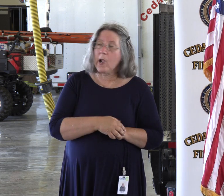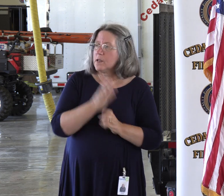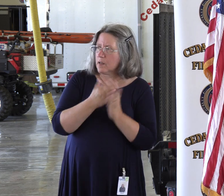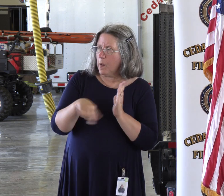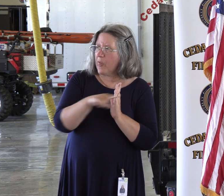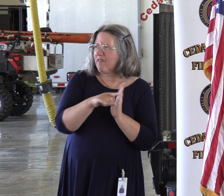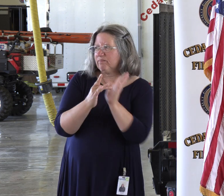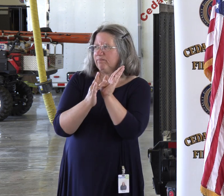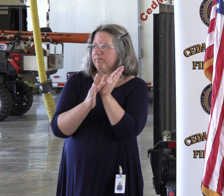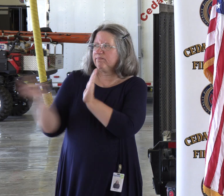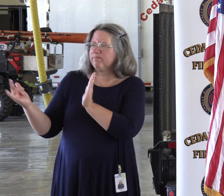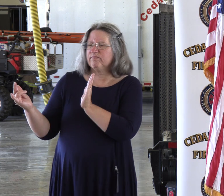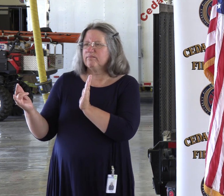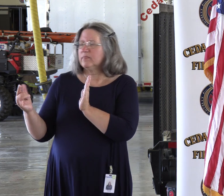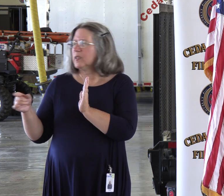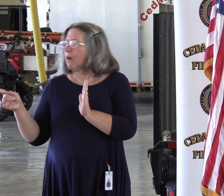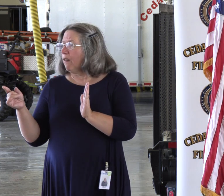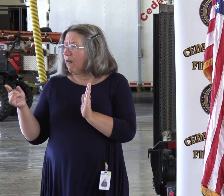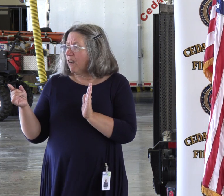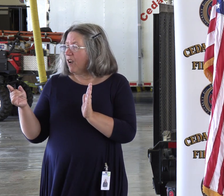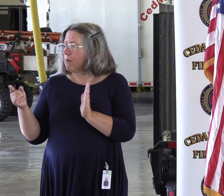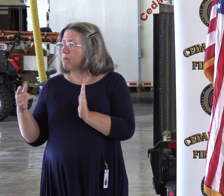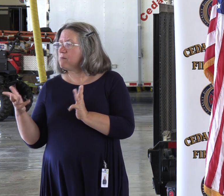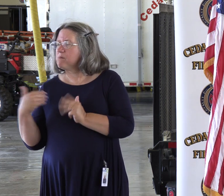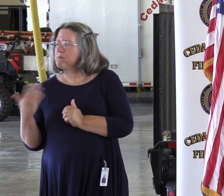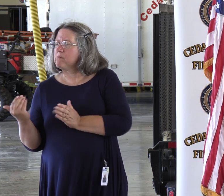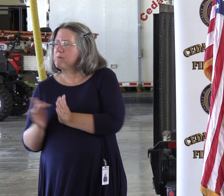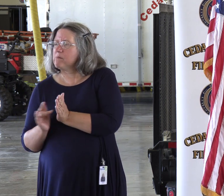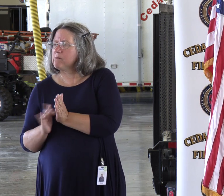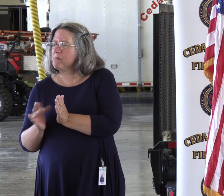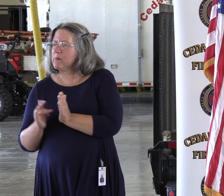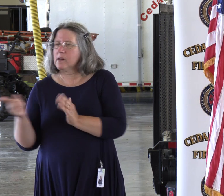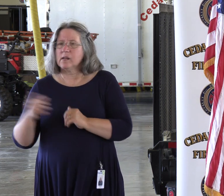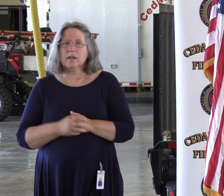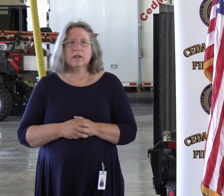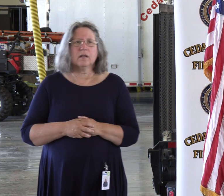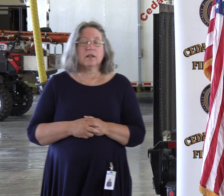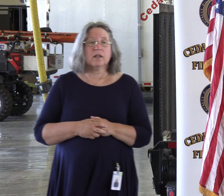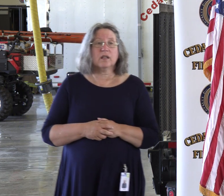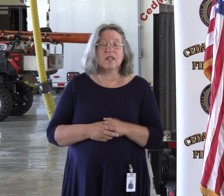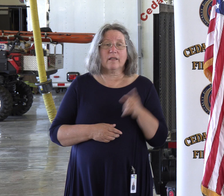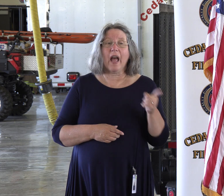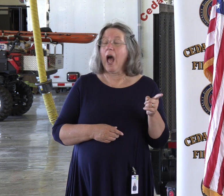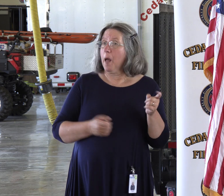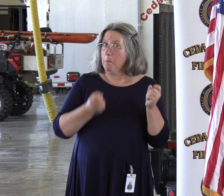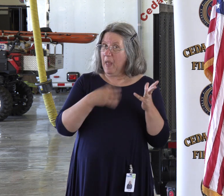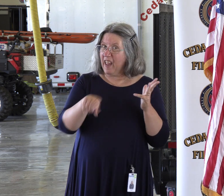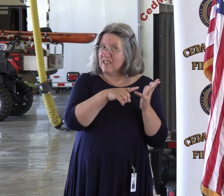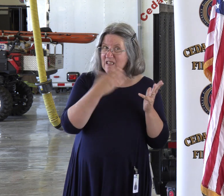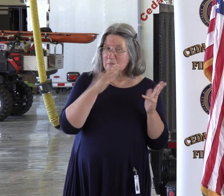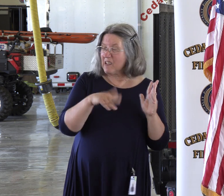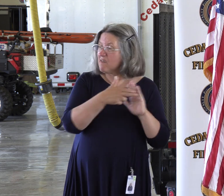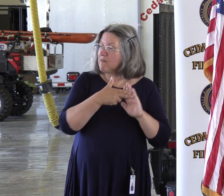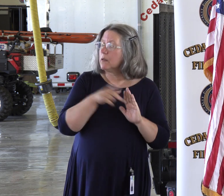advantage of our vulnerable residents. Oftentimes, these bad actors collect payment and then